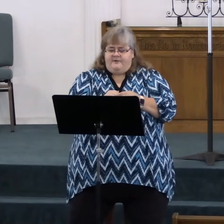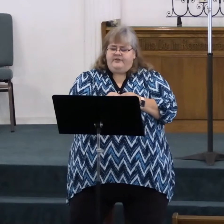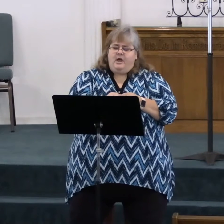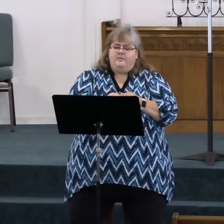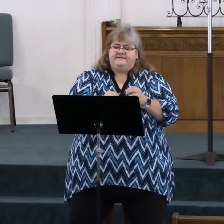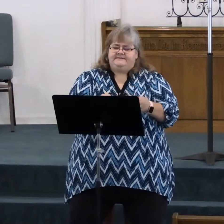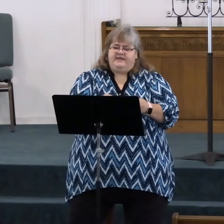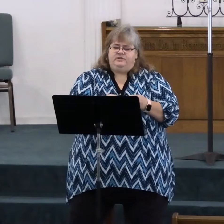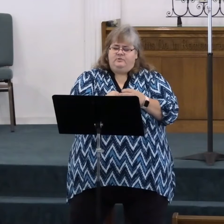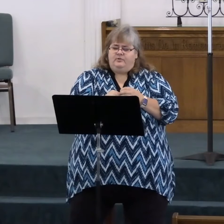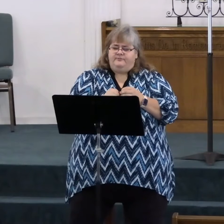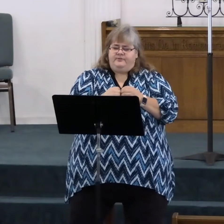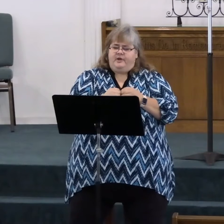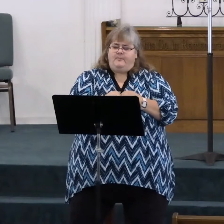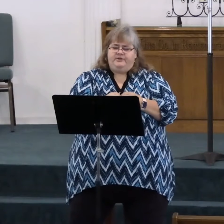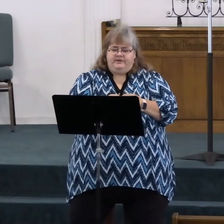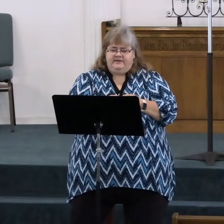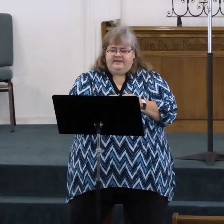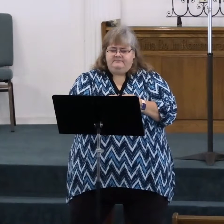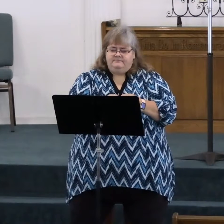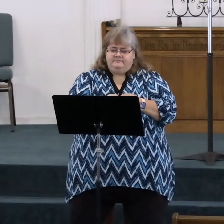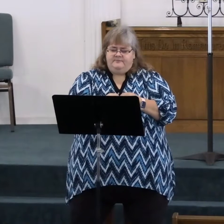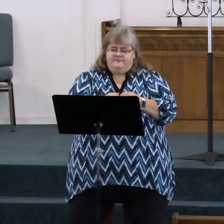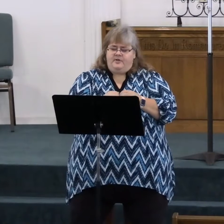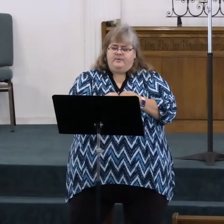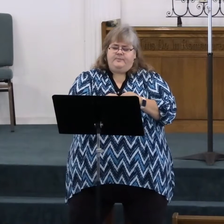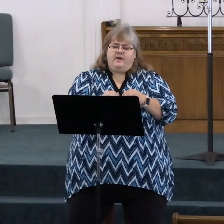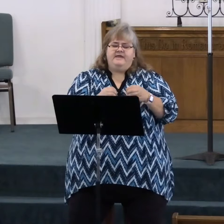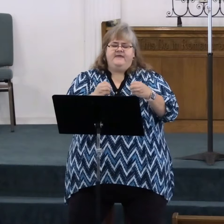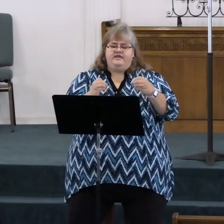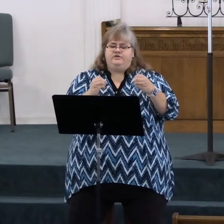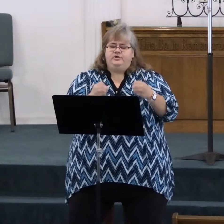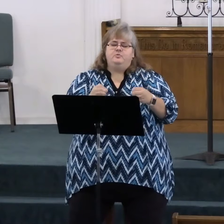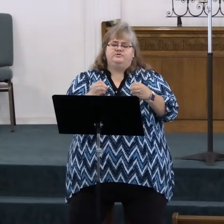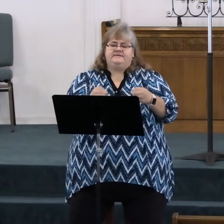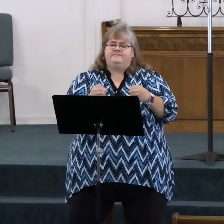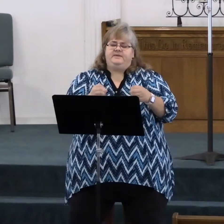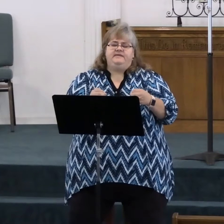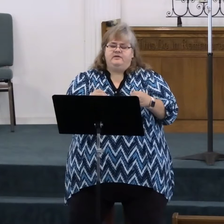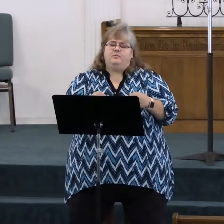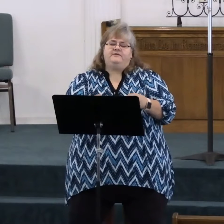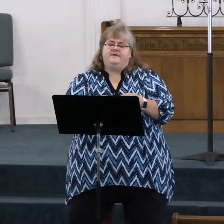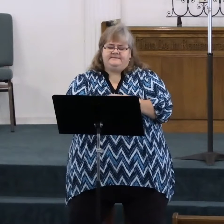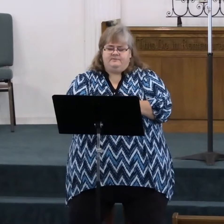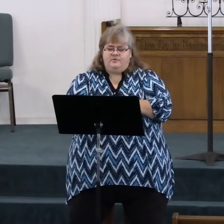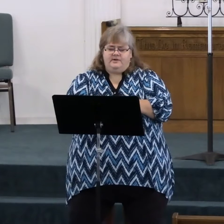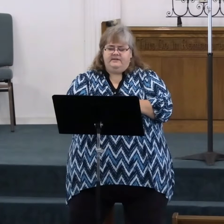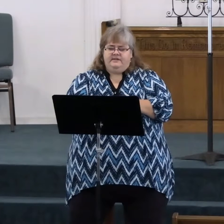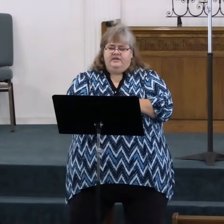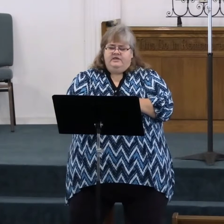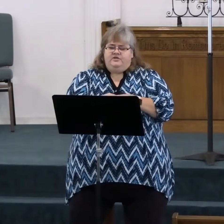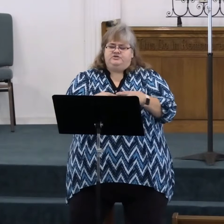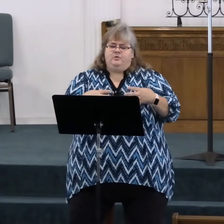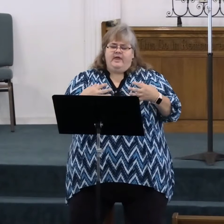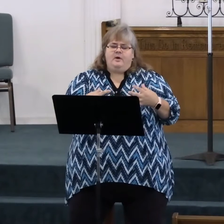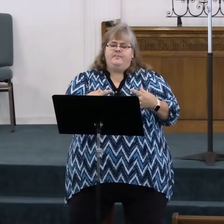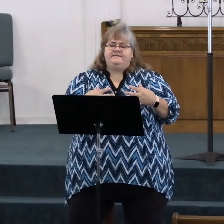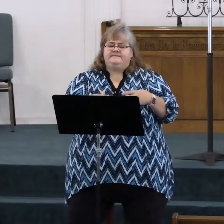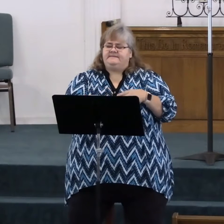Father God, we just thank you, Lord, for the opportunity. Father, we pray that you will just be here with us, Lord, that you will help us to